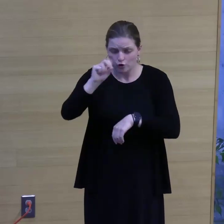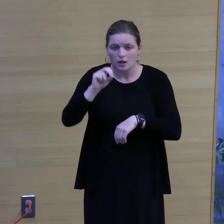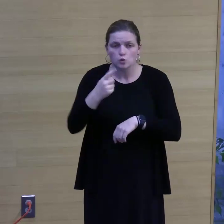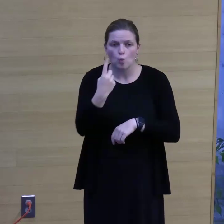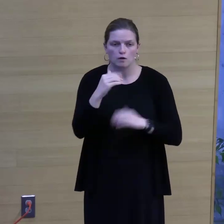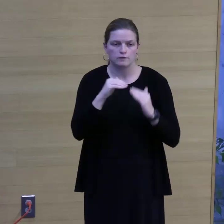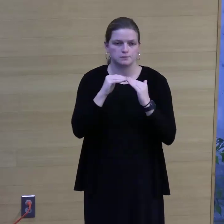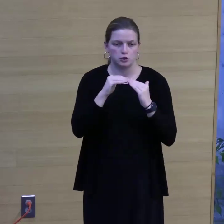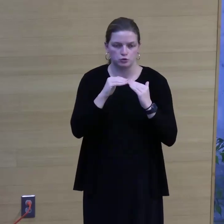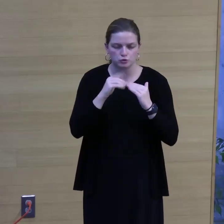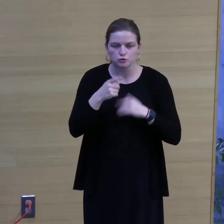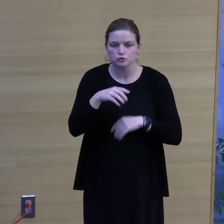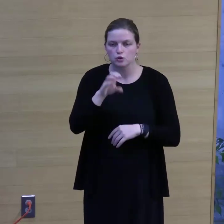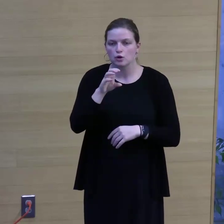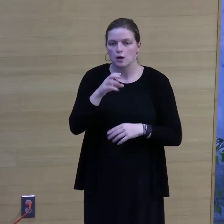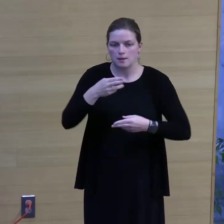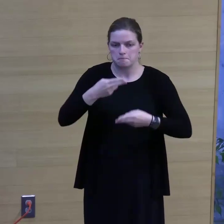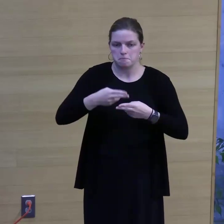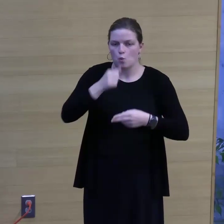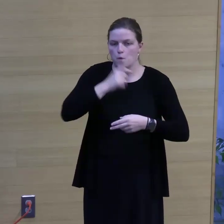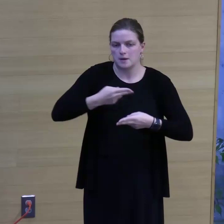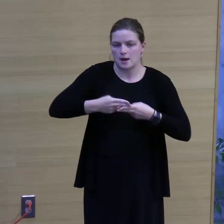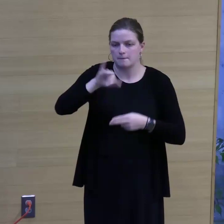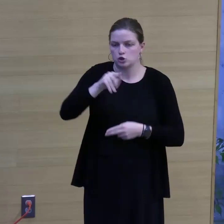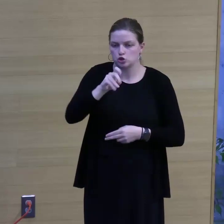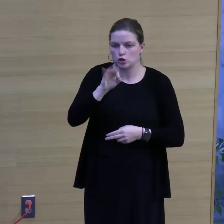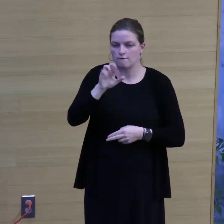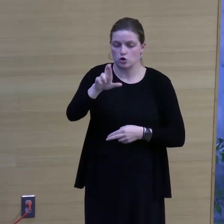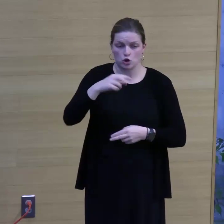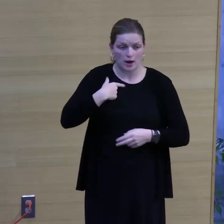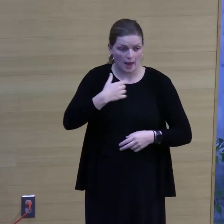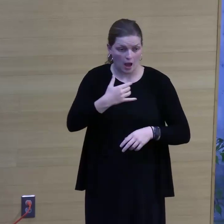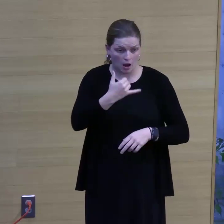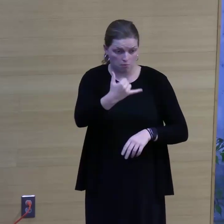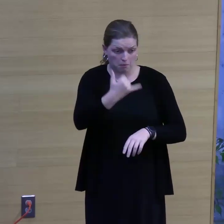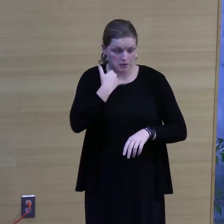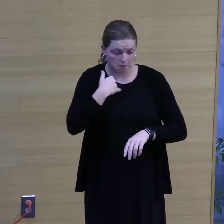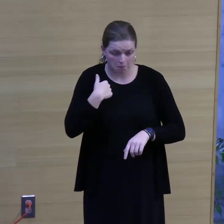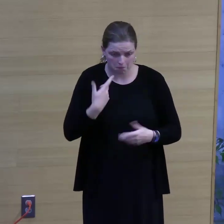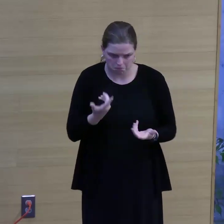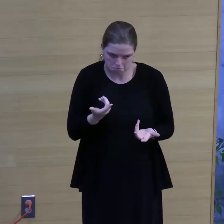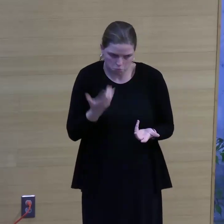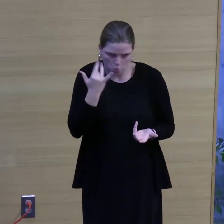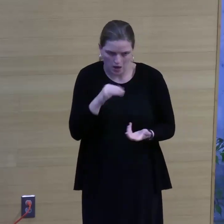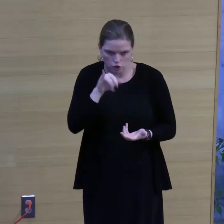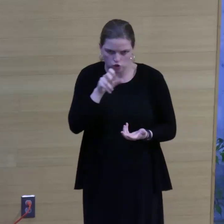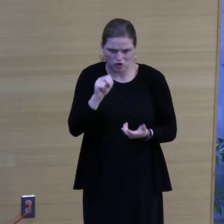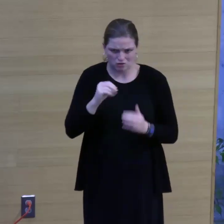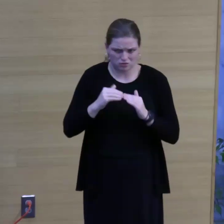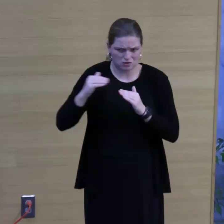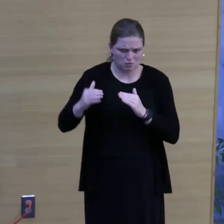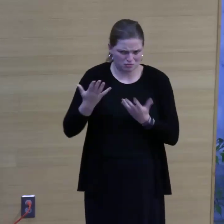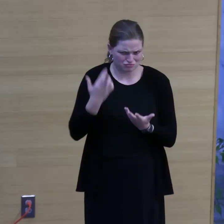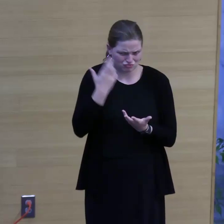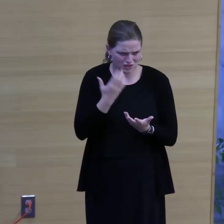his coworkers, a woman named Jennifer Kemp. And I answered the phone because Jen was also a neighbor. And I'm like, I